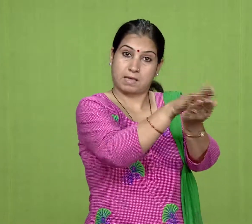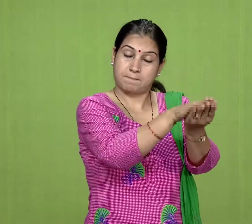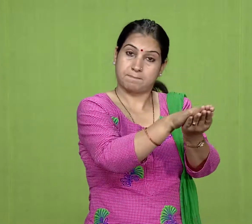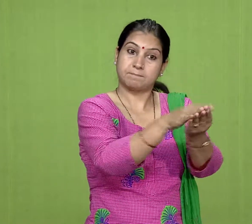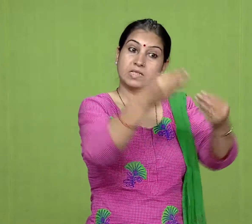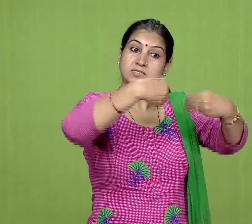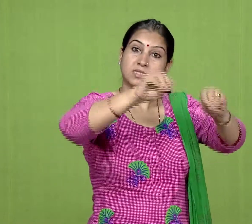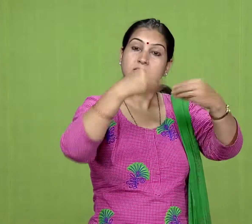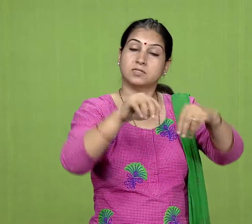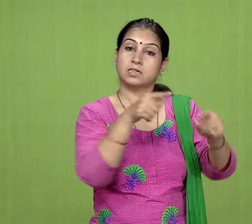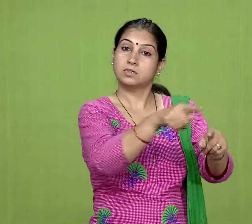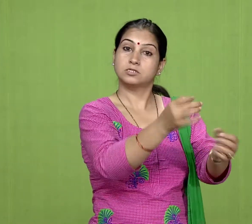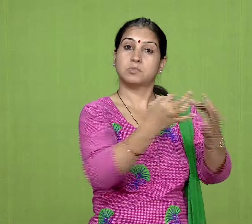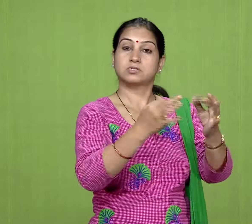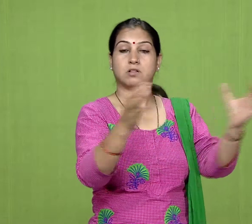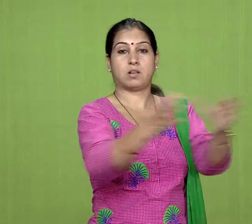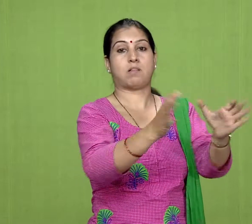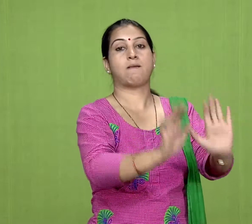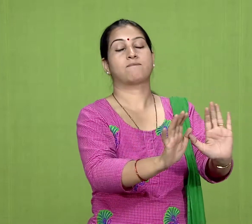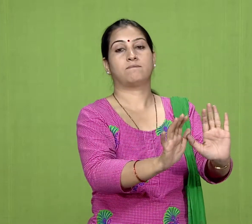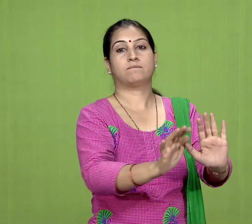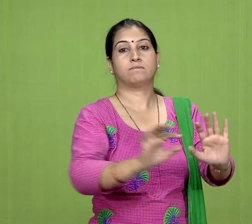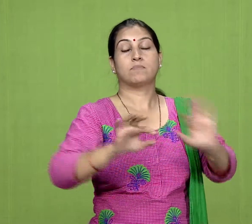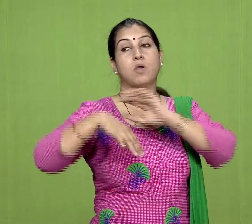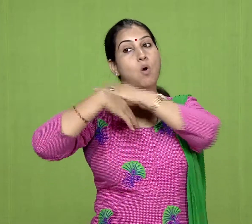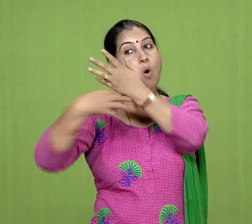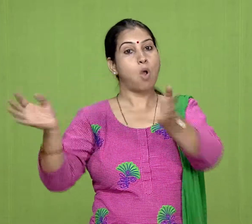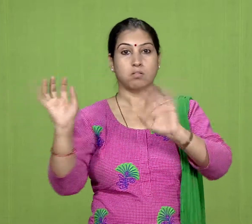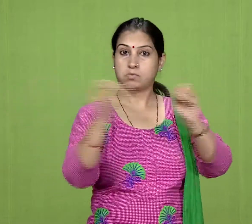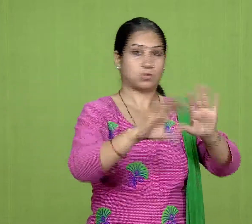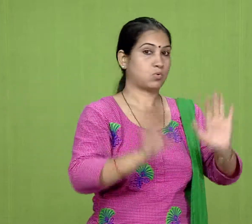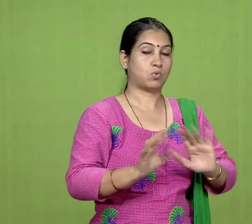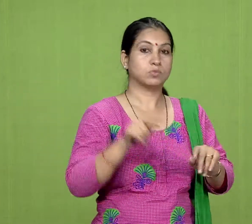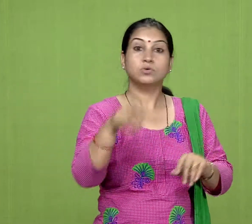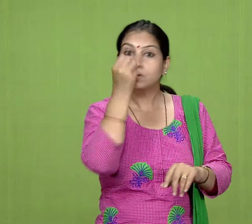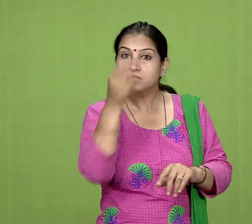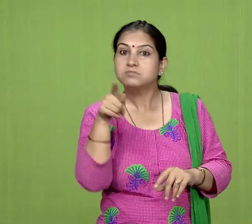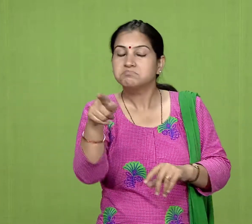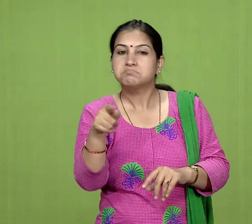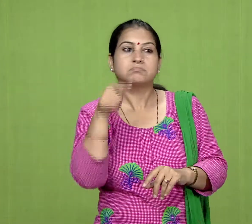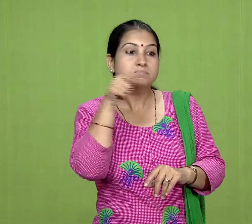sell. This way, it is easy for you to find what you